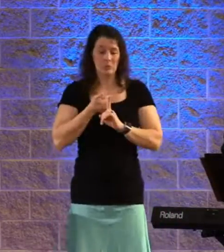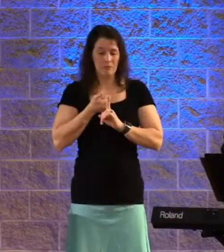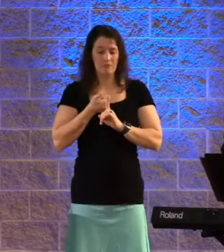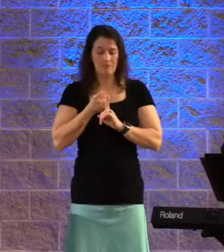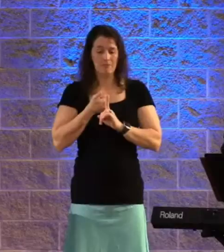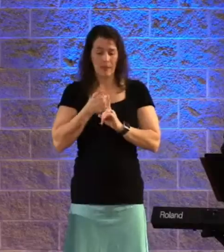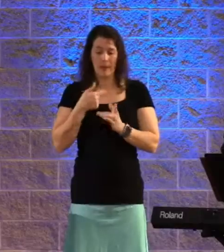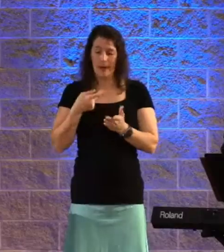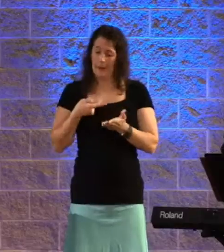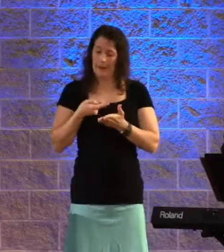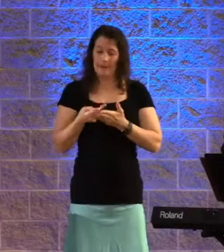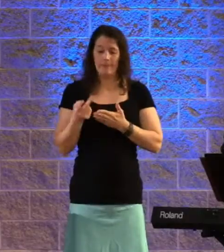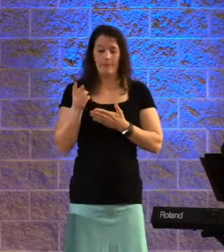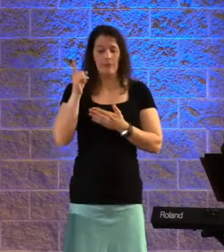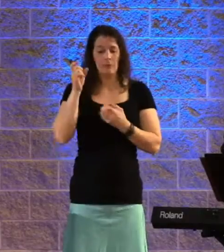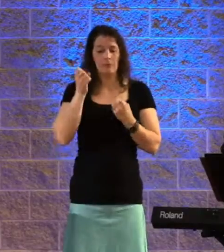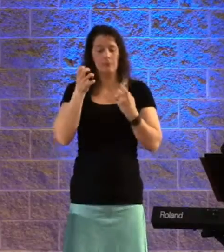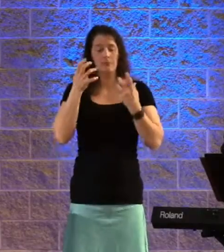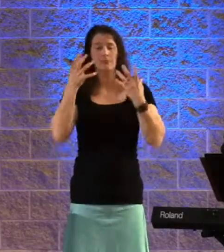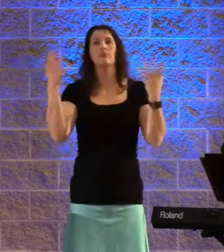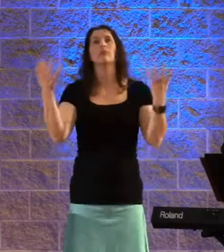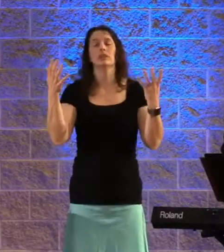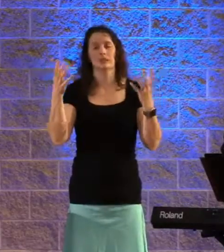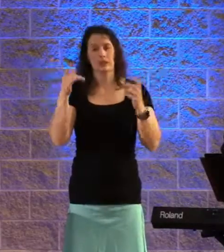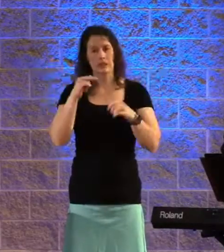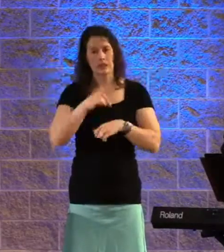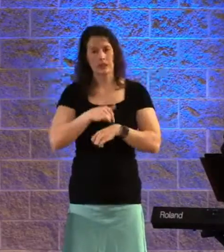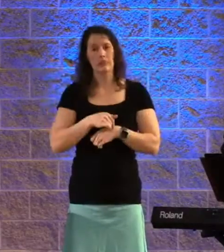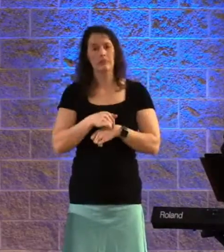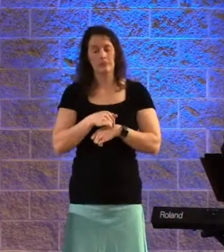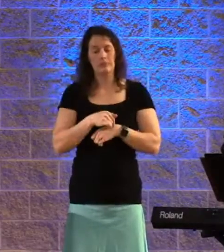I failed you many times.